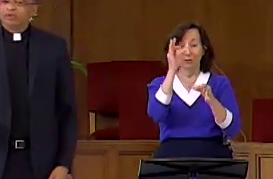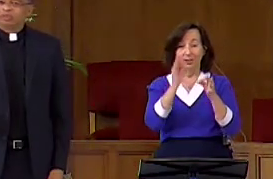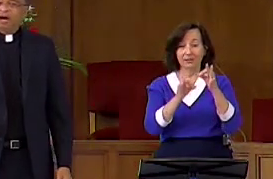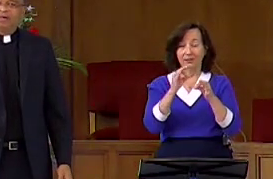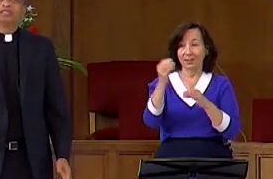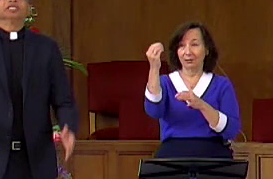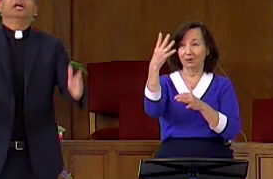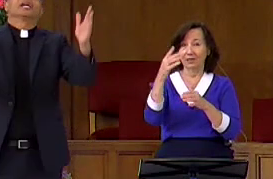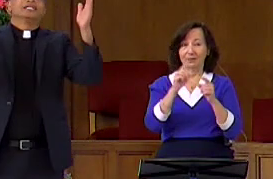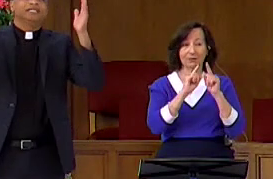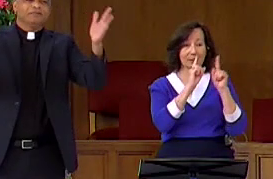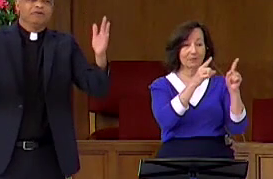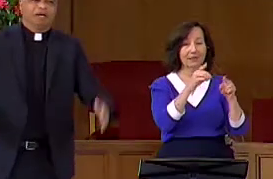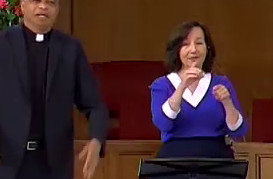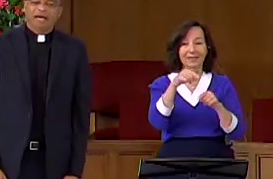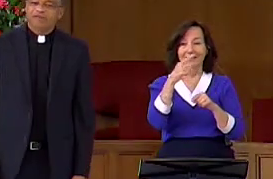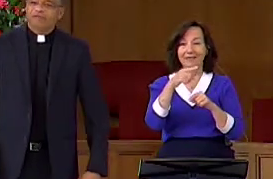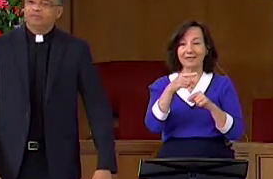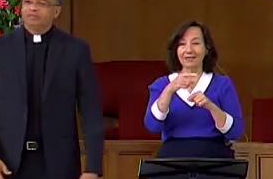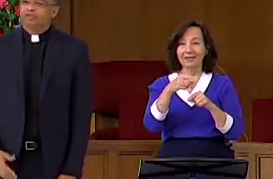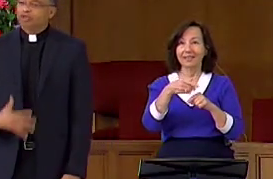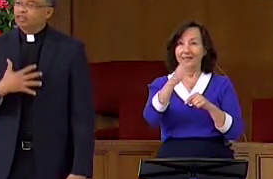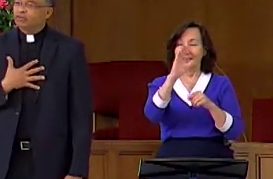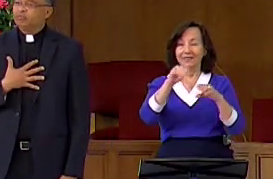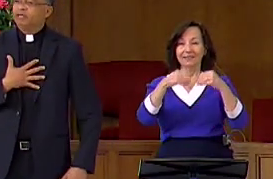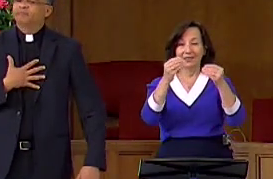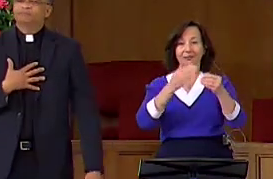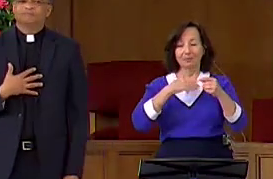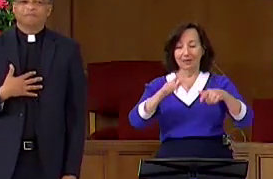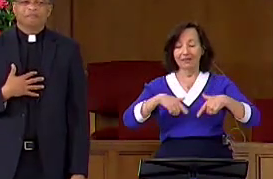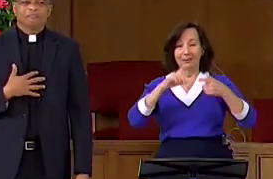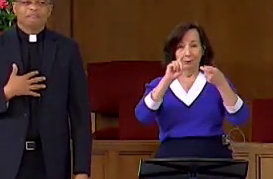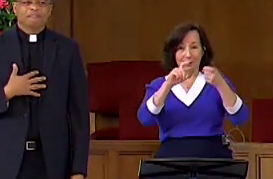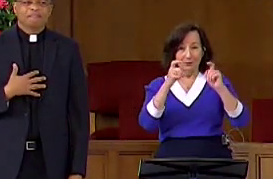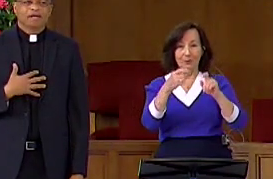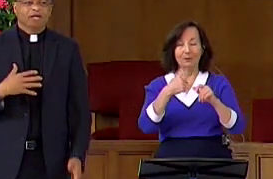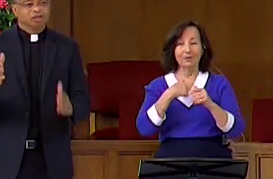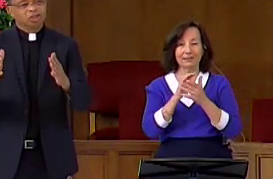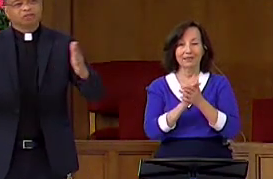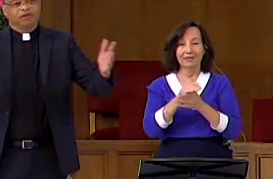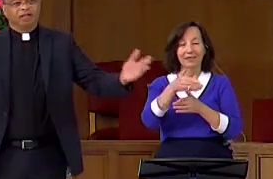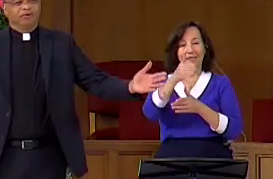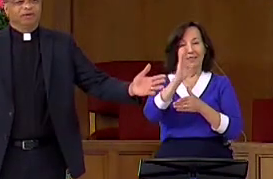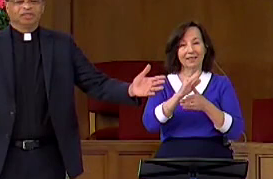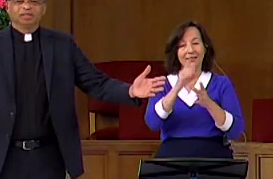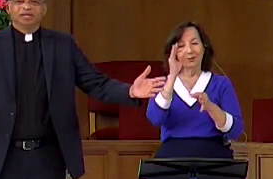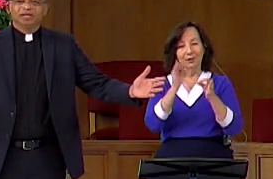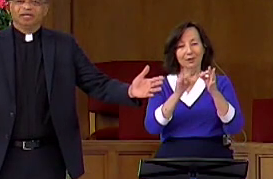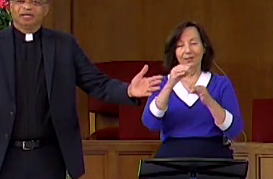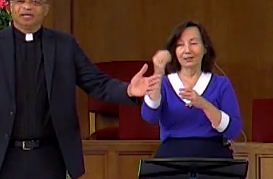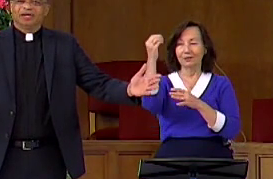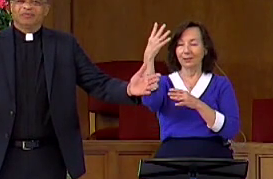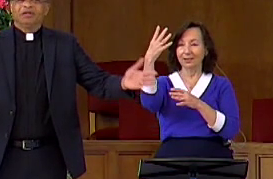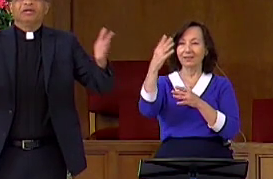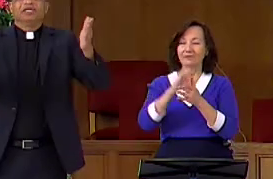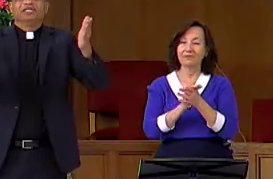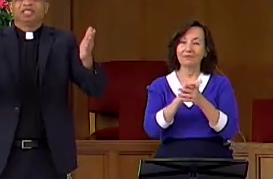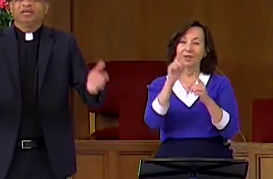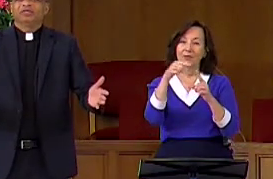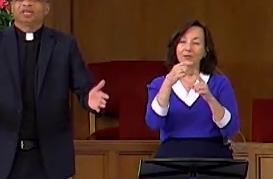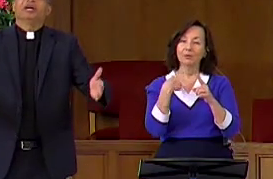when we respond and say, "God, I give you my life. Transform me." And God's justifying grace when